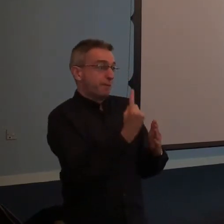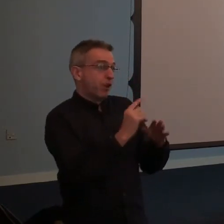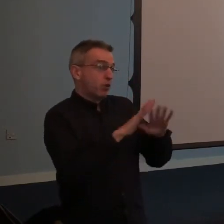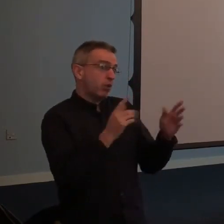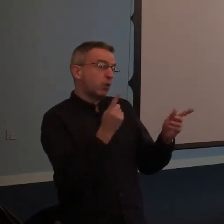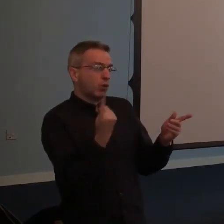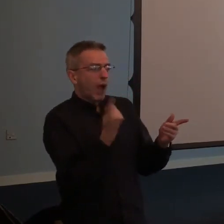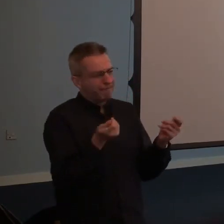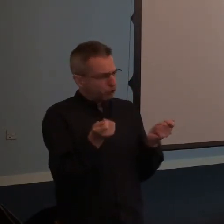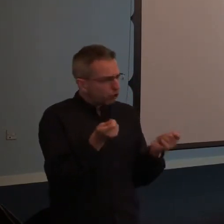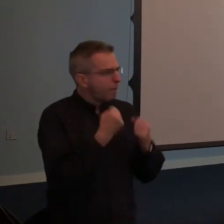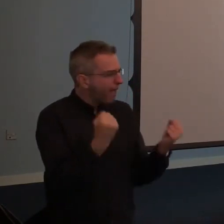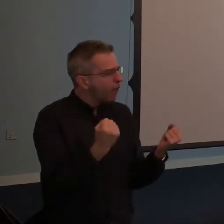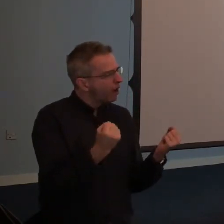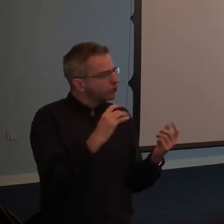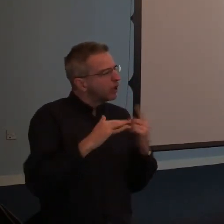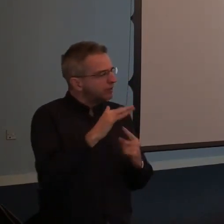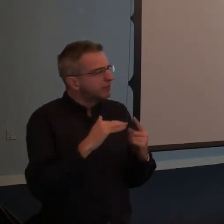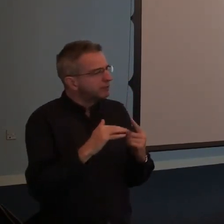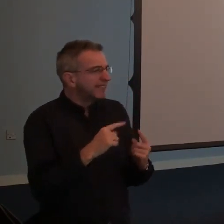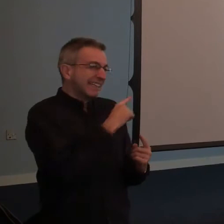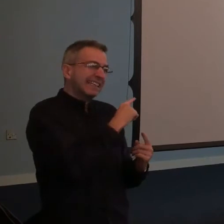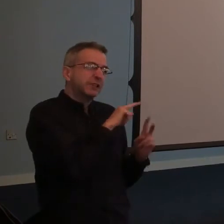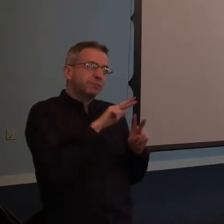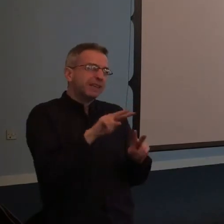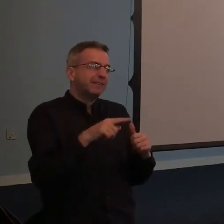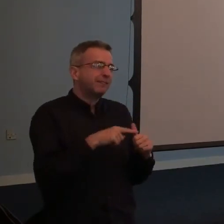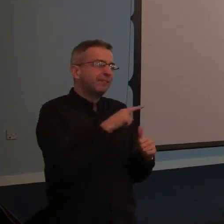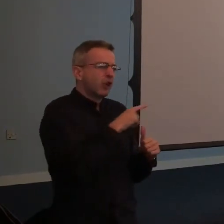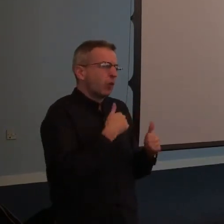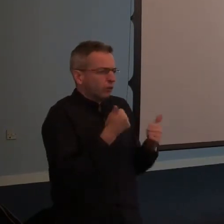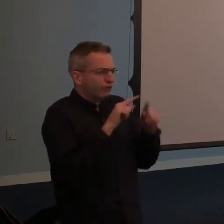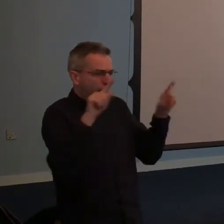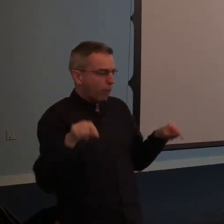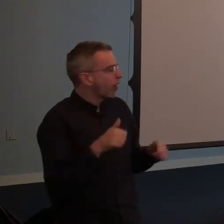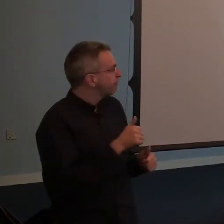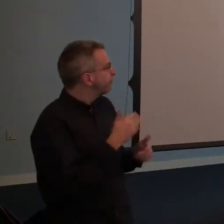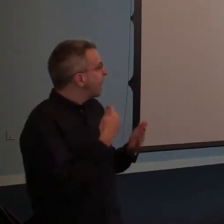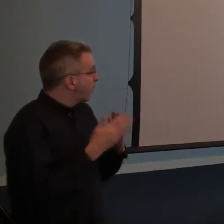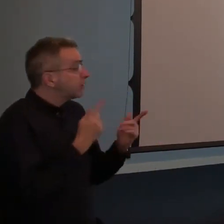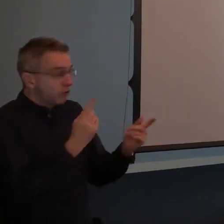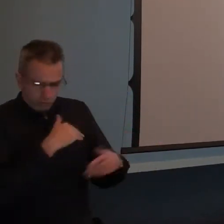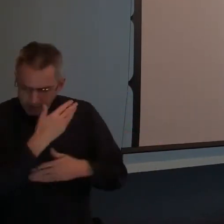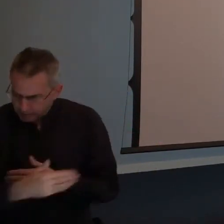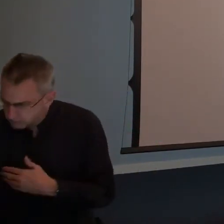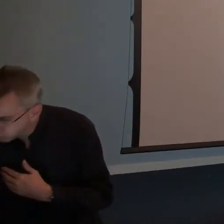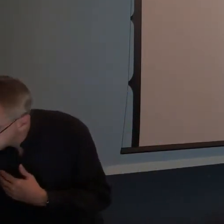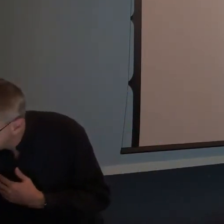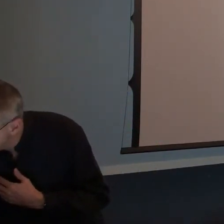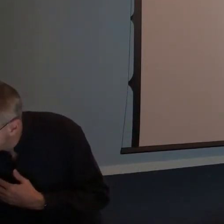and try to study attitudes and beliefs of people who are in positions of power. So he had a useful framework, and that's